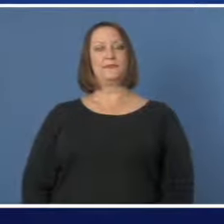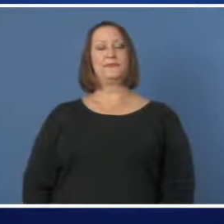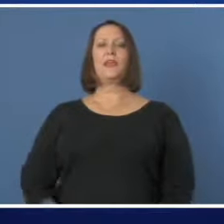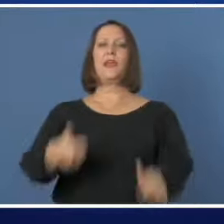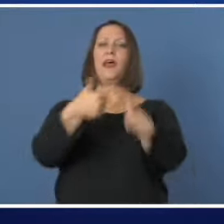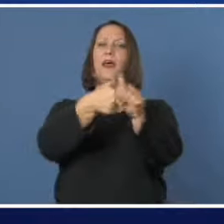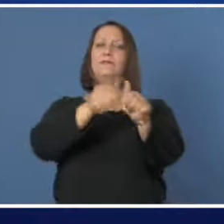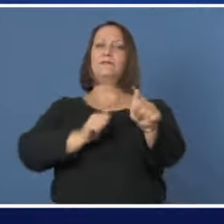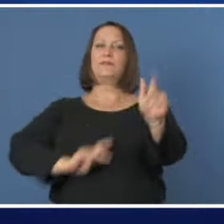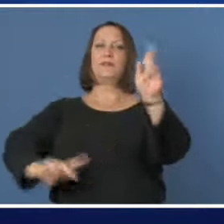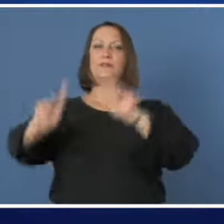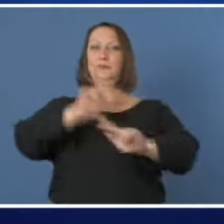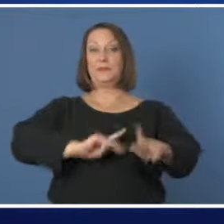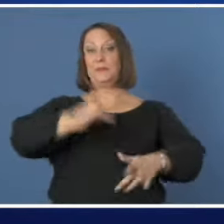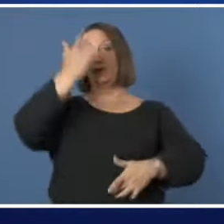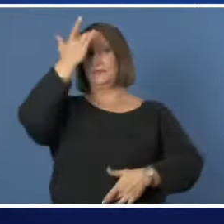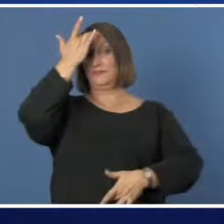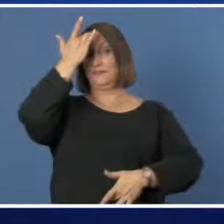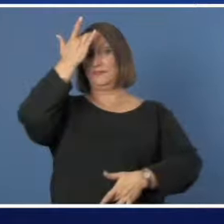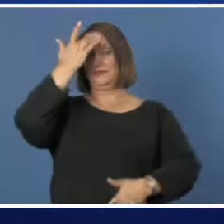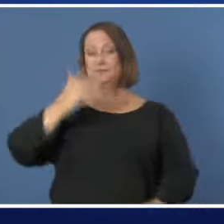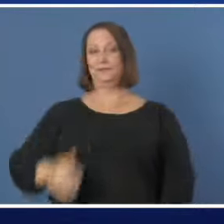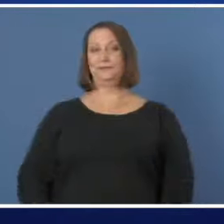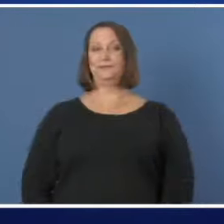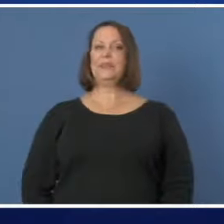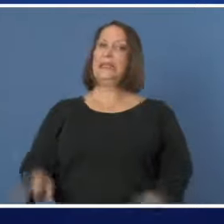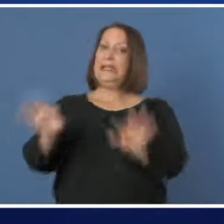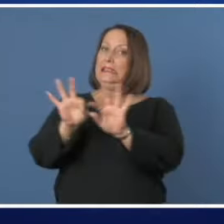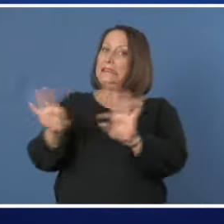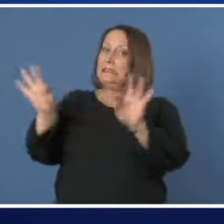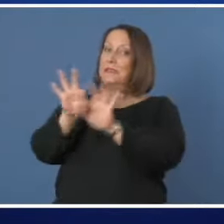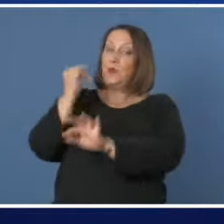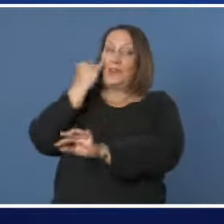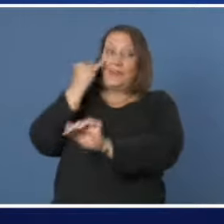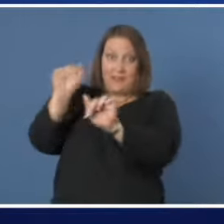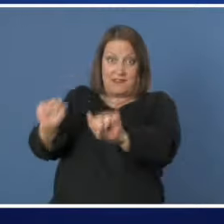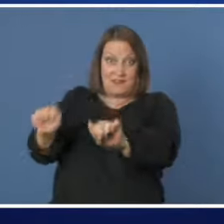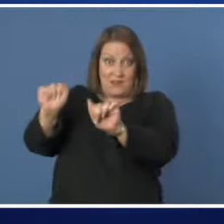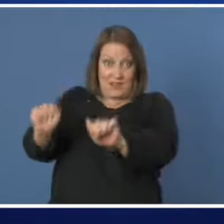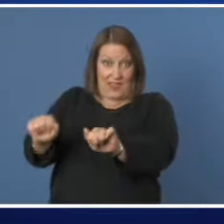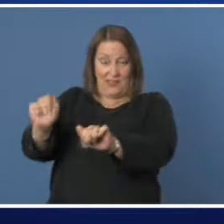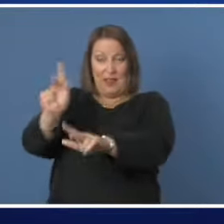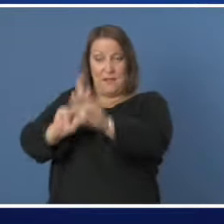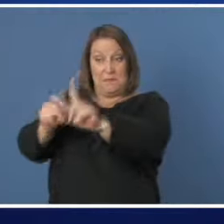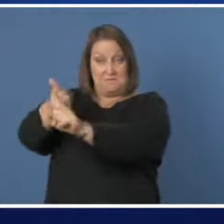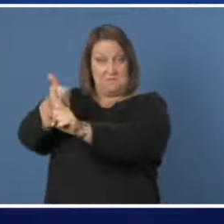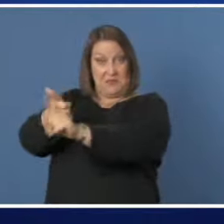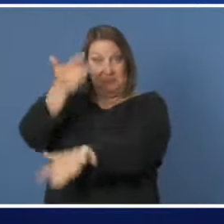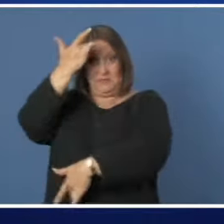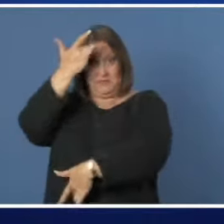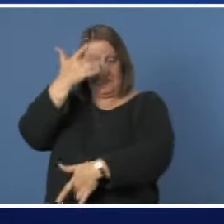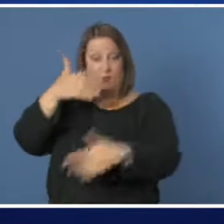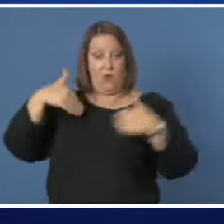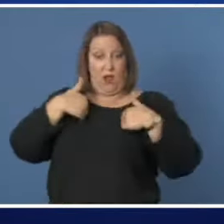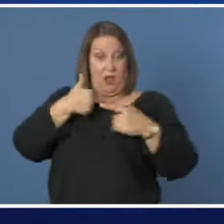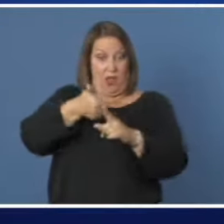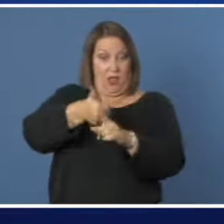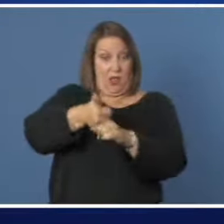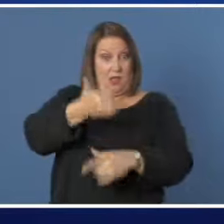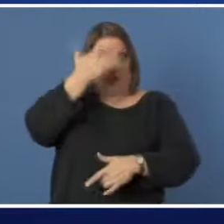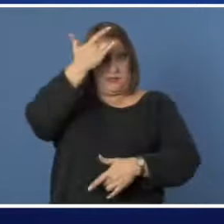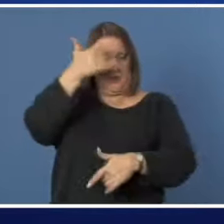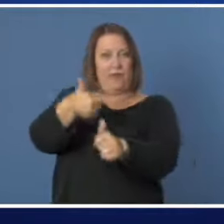Stay away from those who are sick Avoid as much as possible People or animals who are